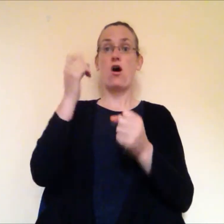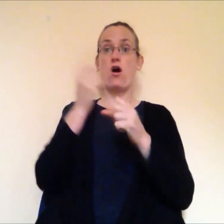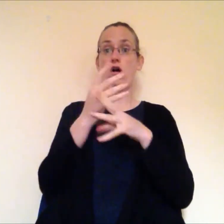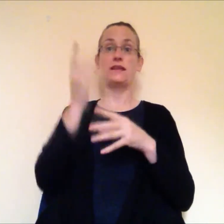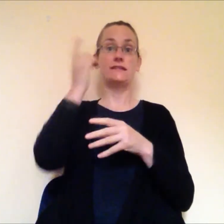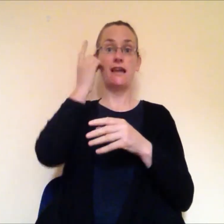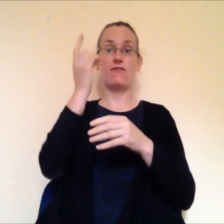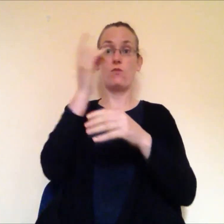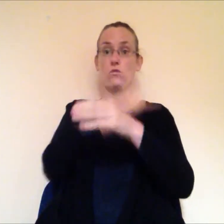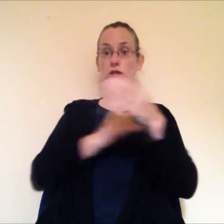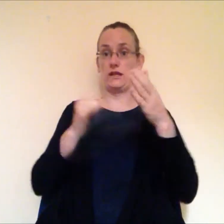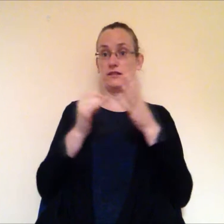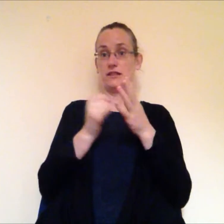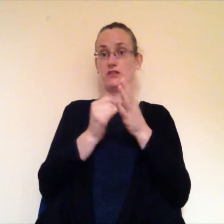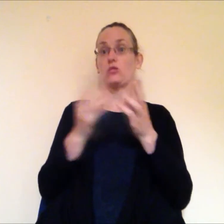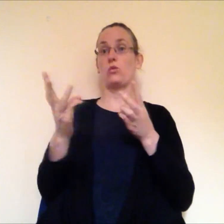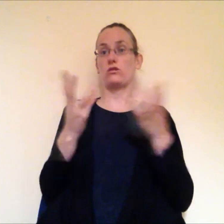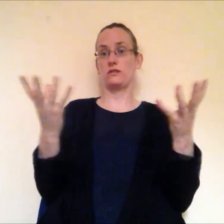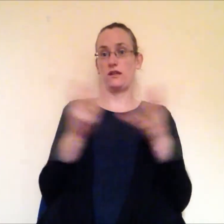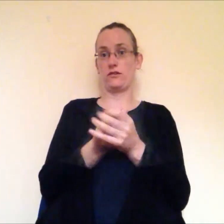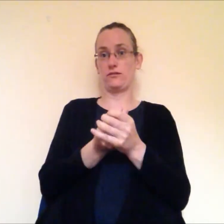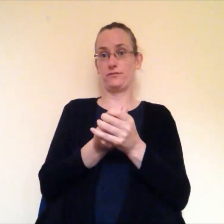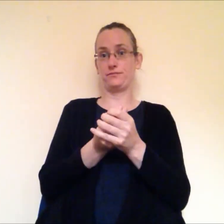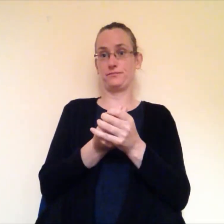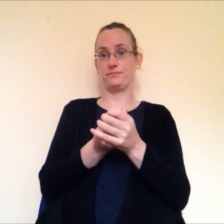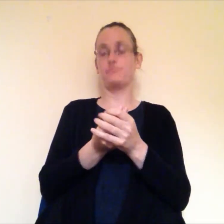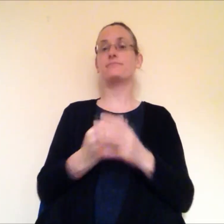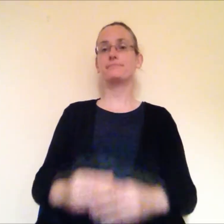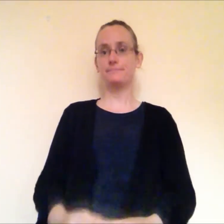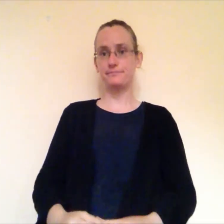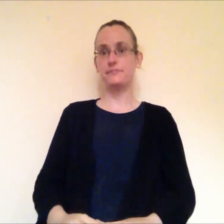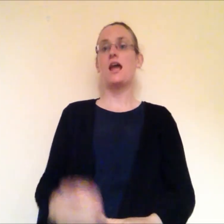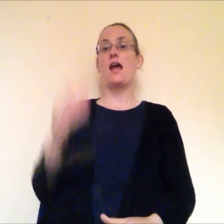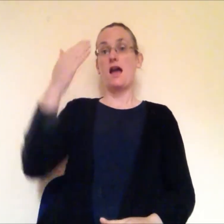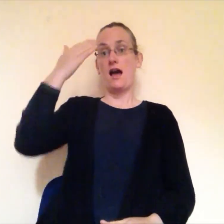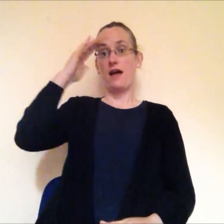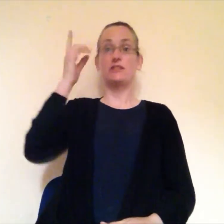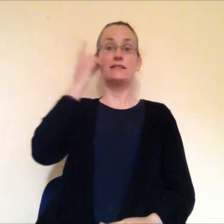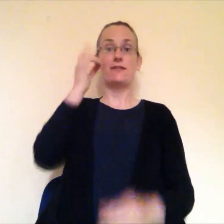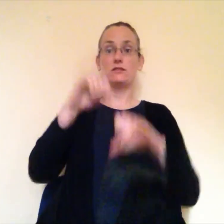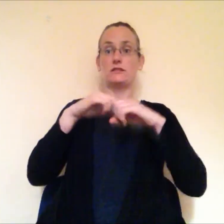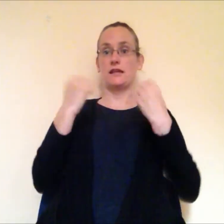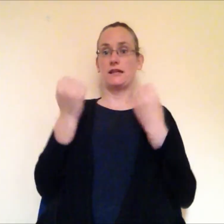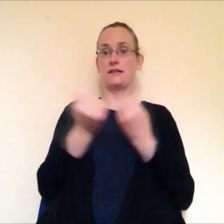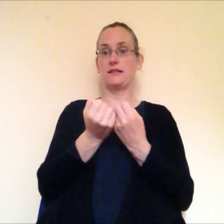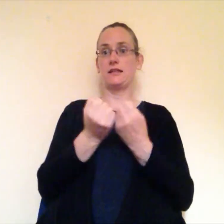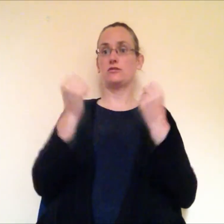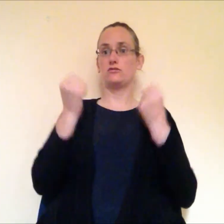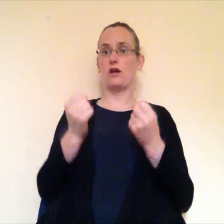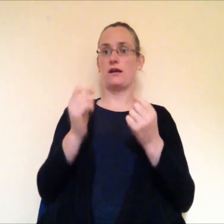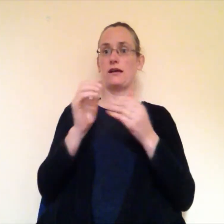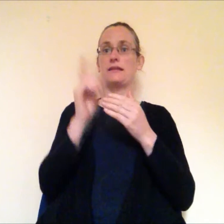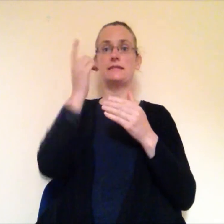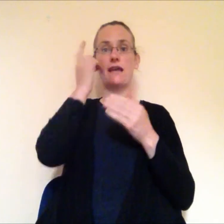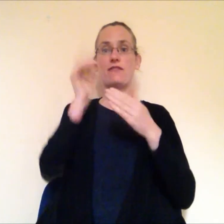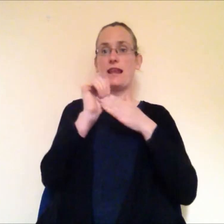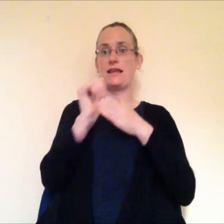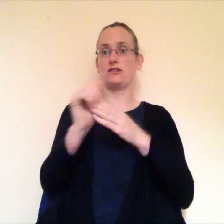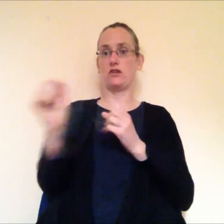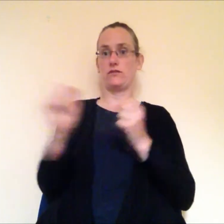together. So the Irish Deaf Society, it's a very deaf-led service. They provide a broad range of support for,